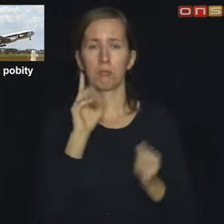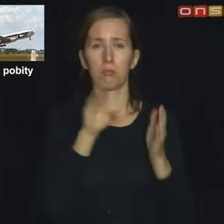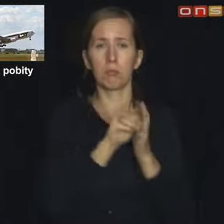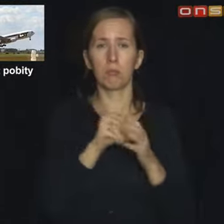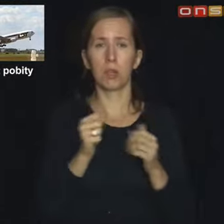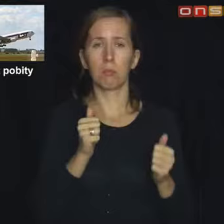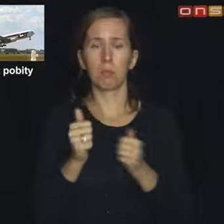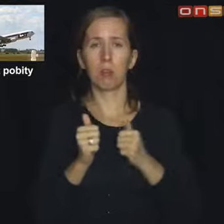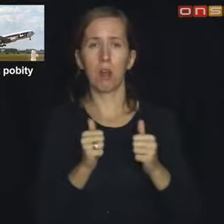Thank you.